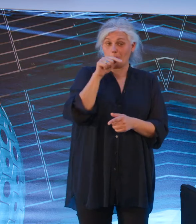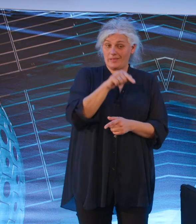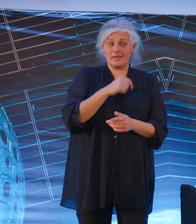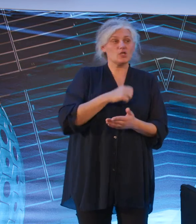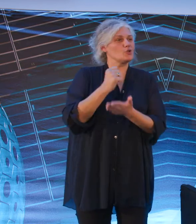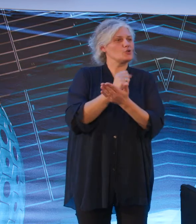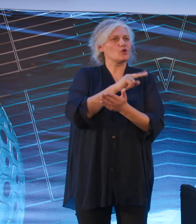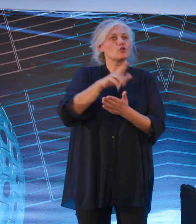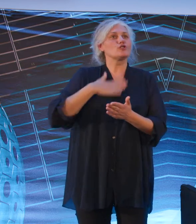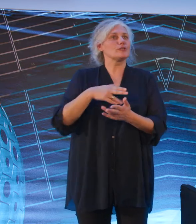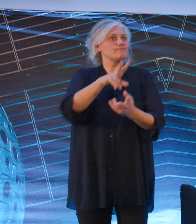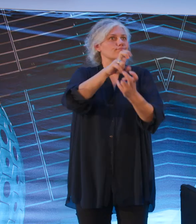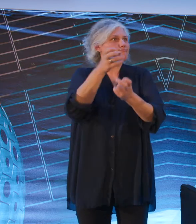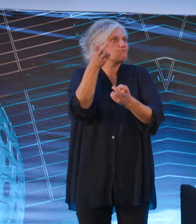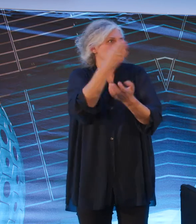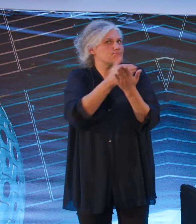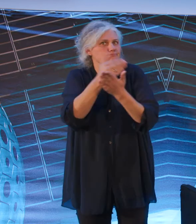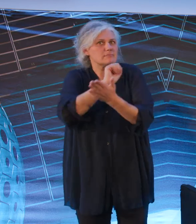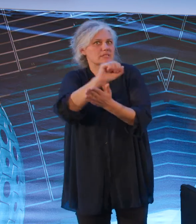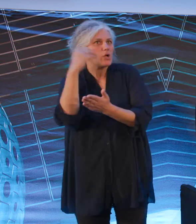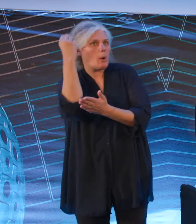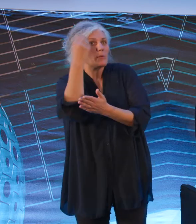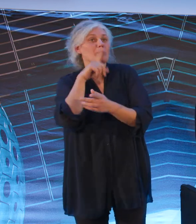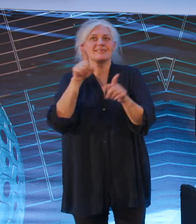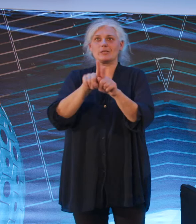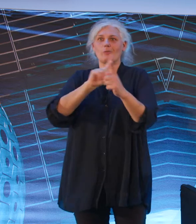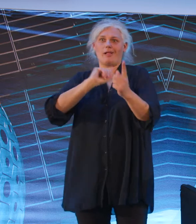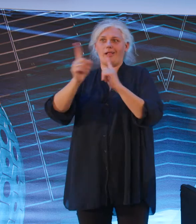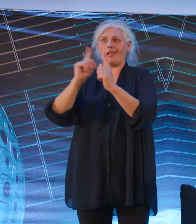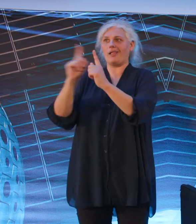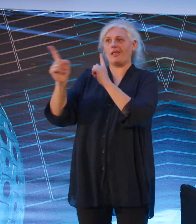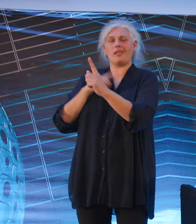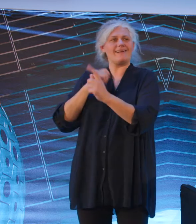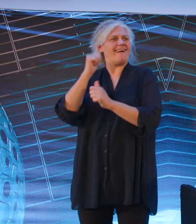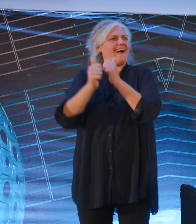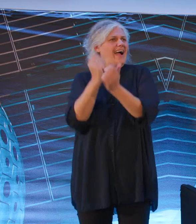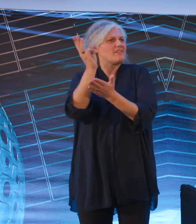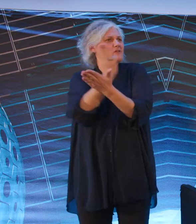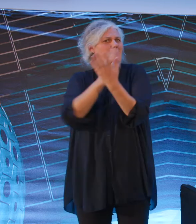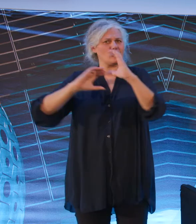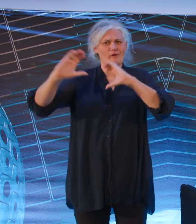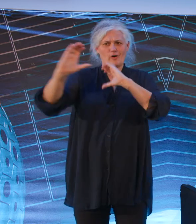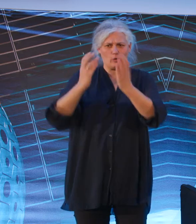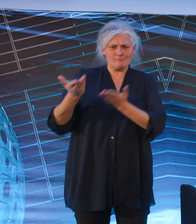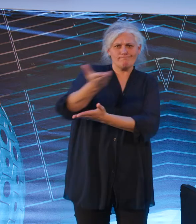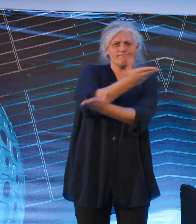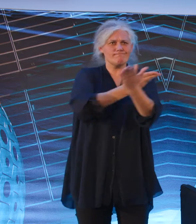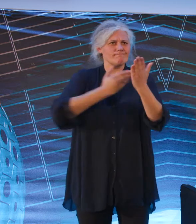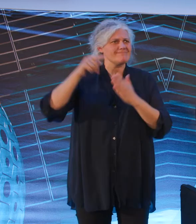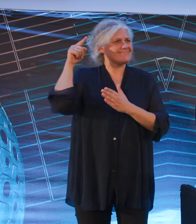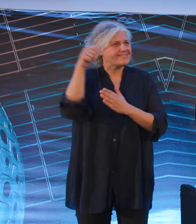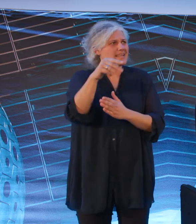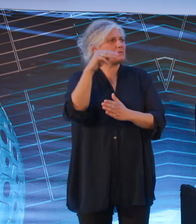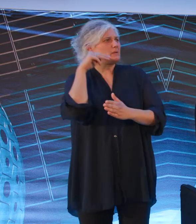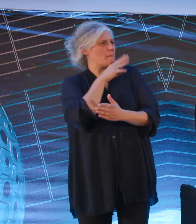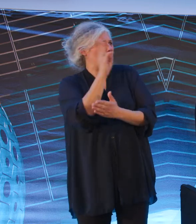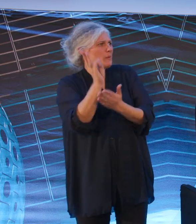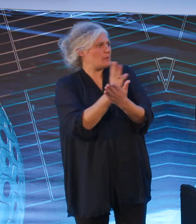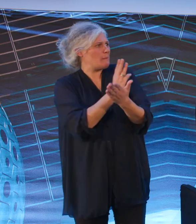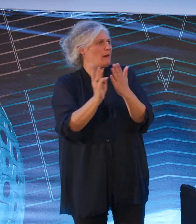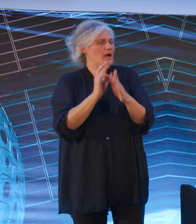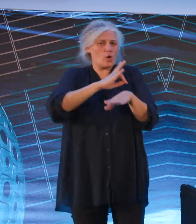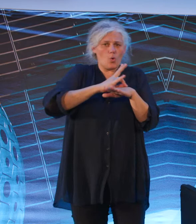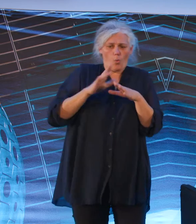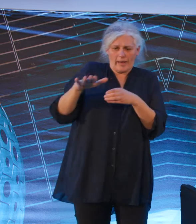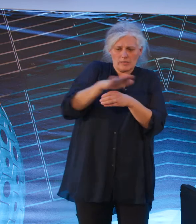students have not only been heard, but actually listened to. By being an active part of the conversation, needs such as eating spaces, quiet zones,